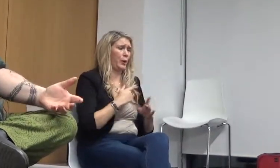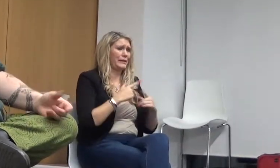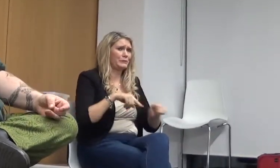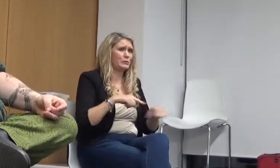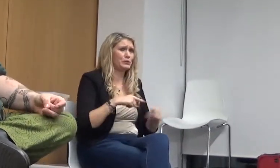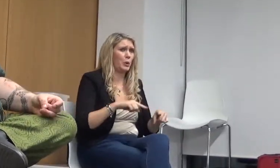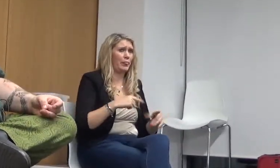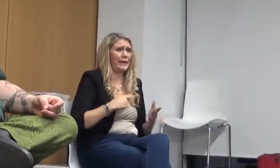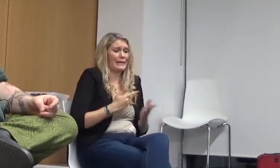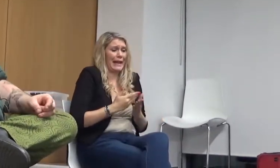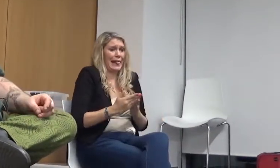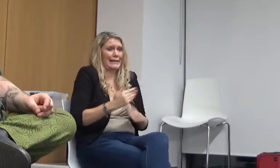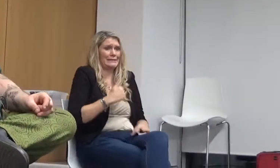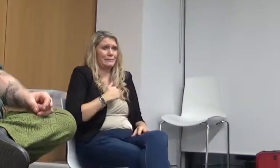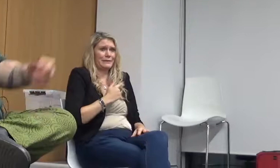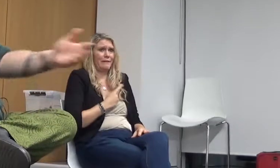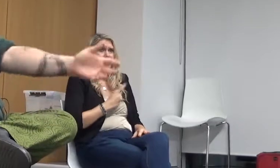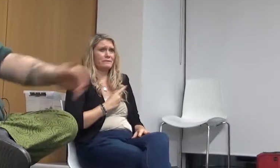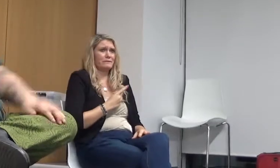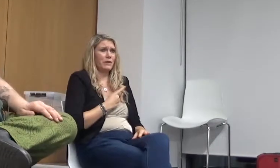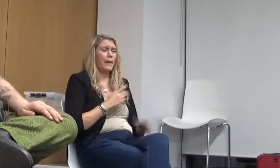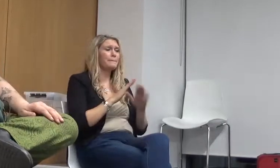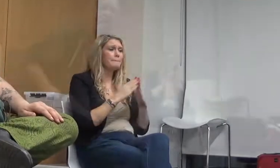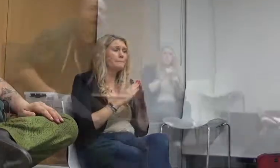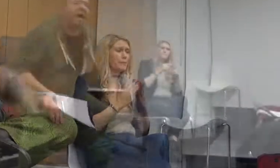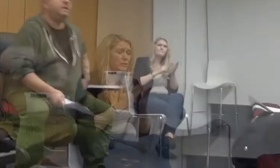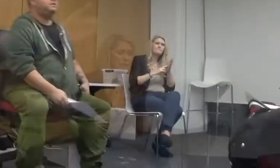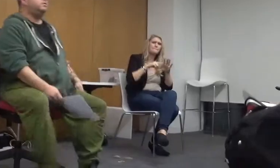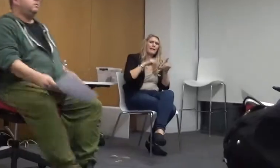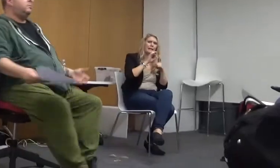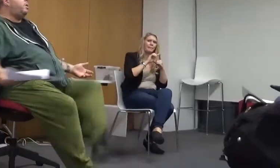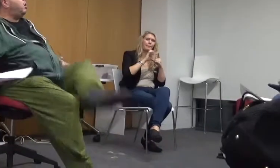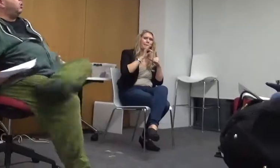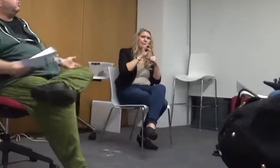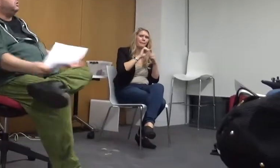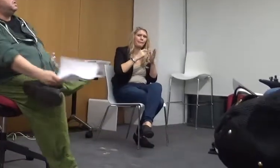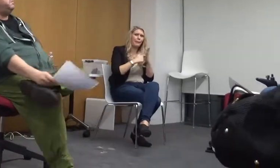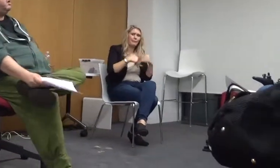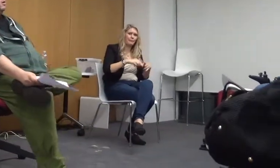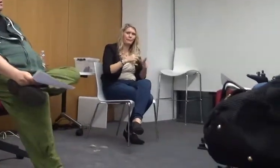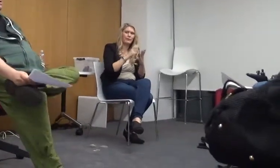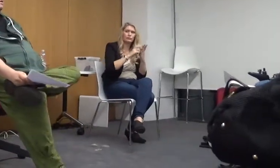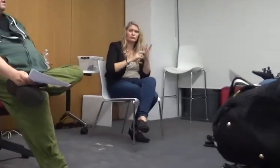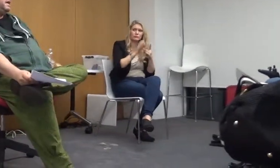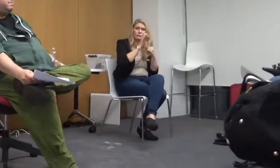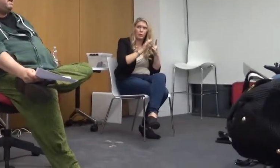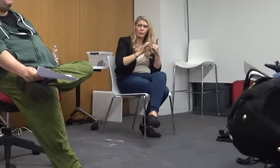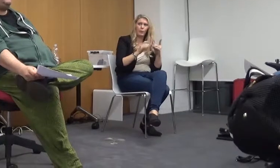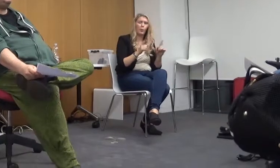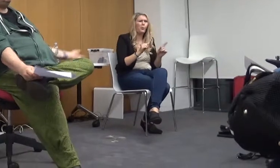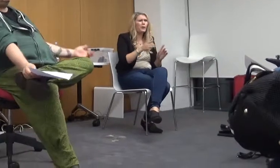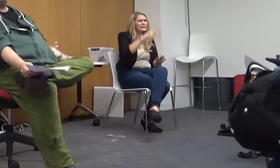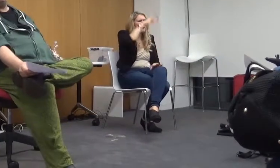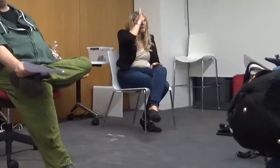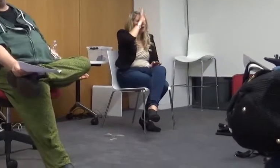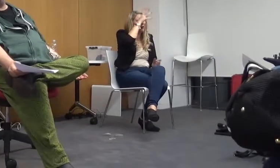me. Books make sense to me, stories make sense to me. And punk, what is punk? It's many things,